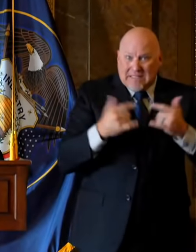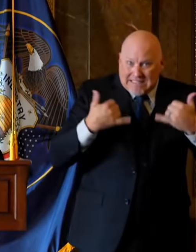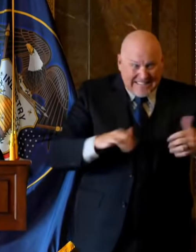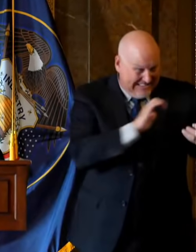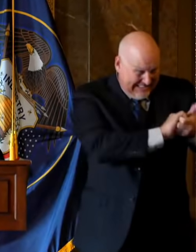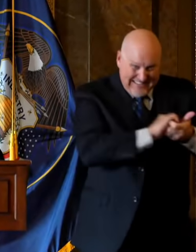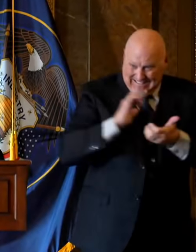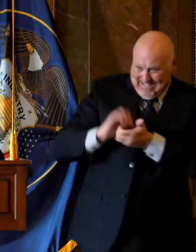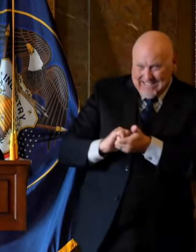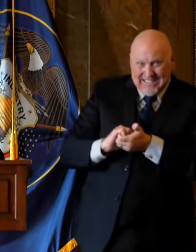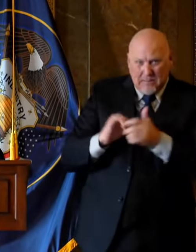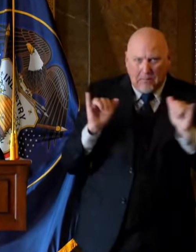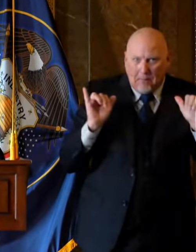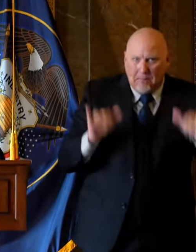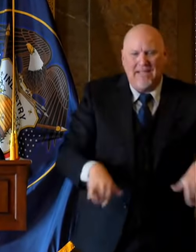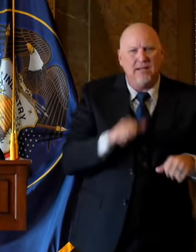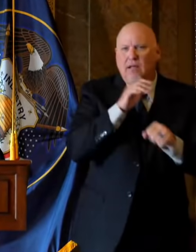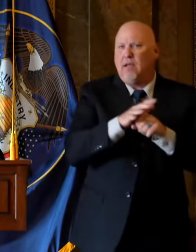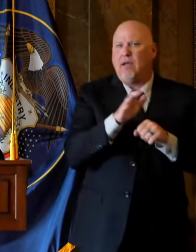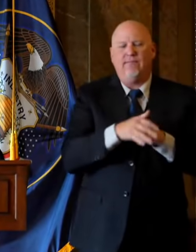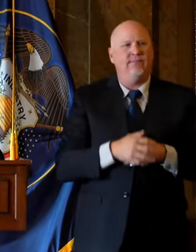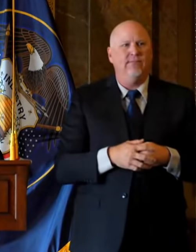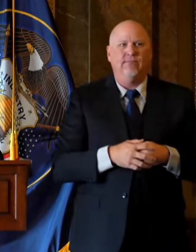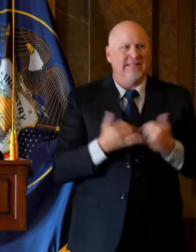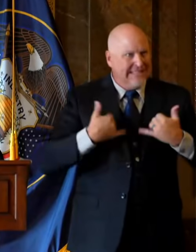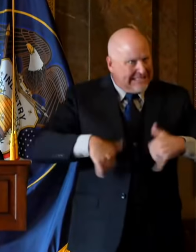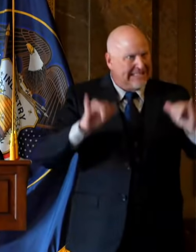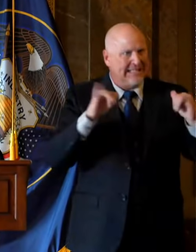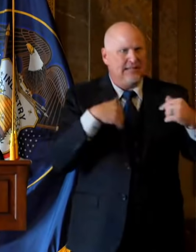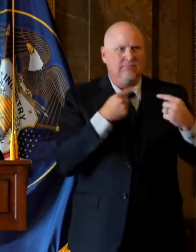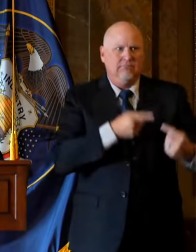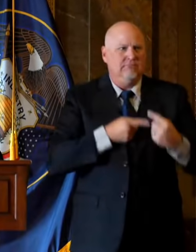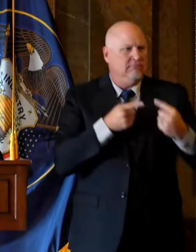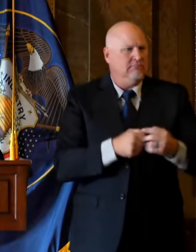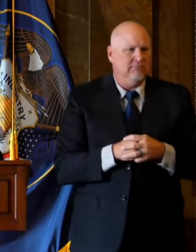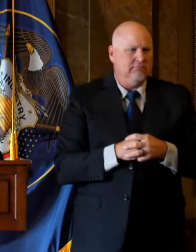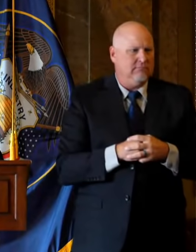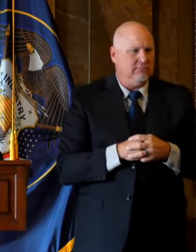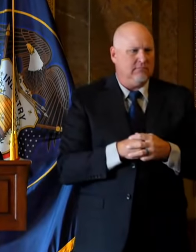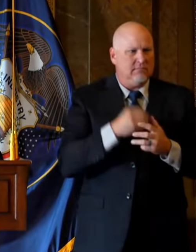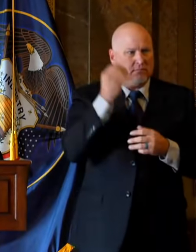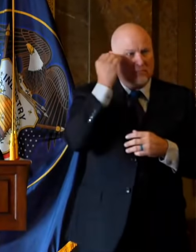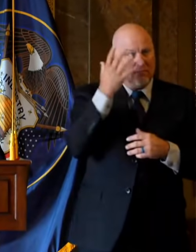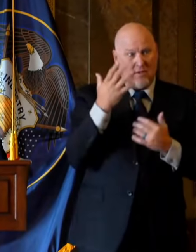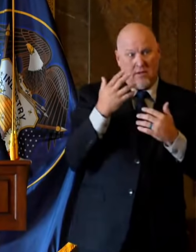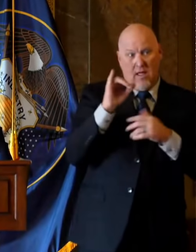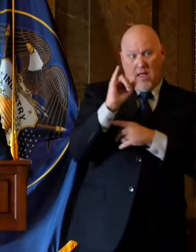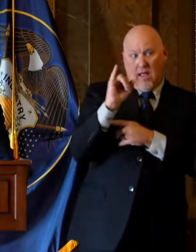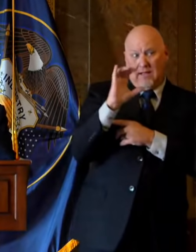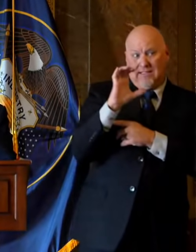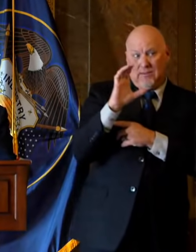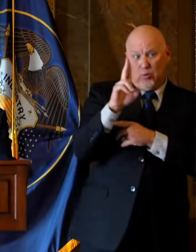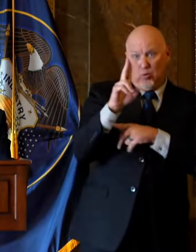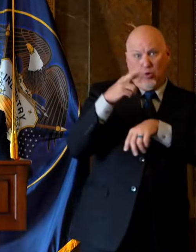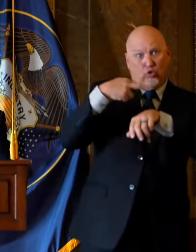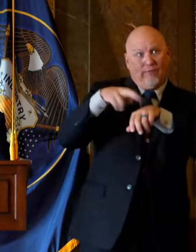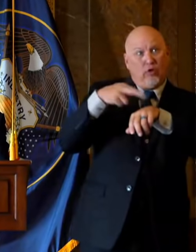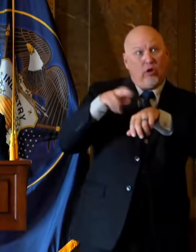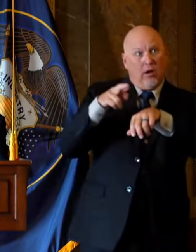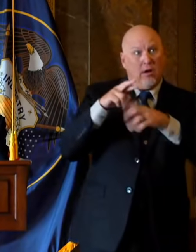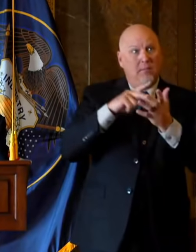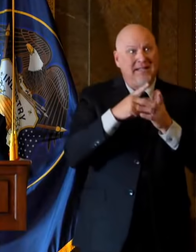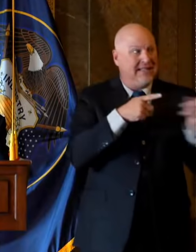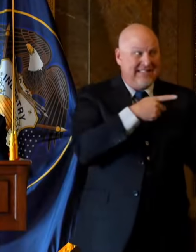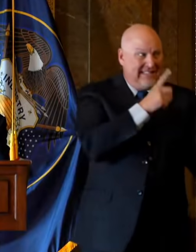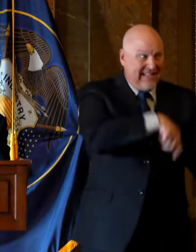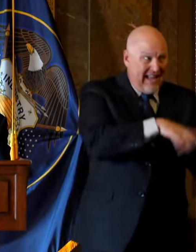Healthcare, the referral ICUs, the big ones, are at 103% of capacity. Our